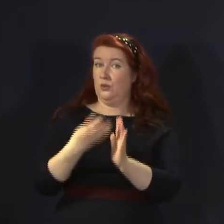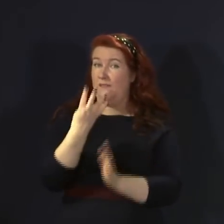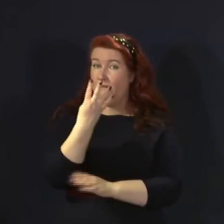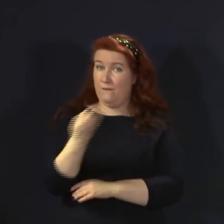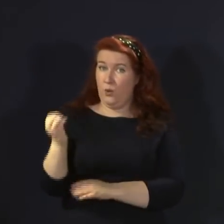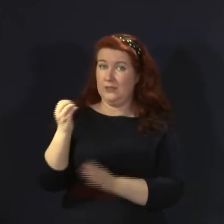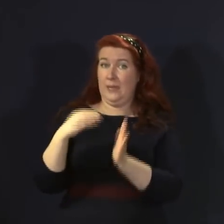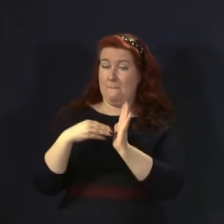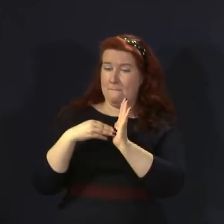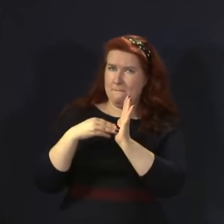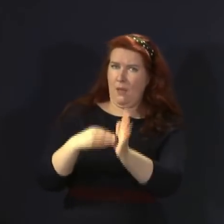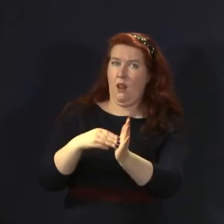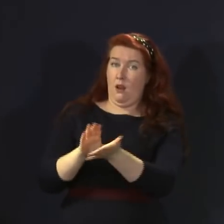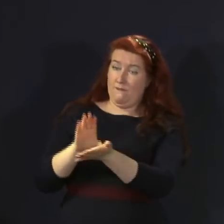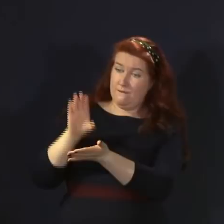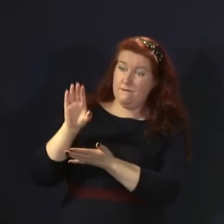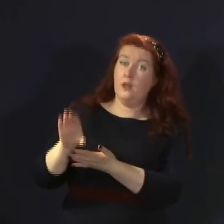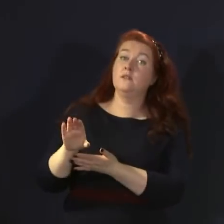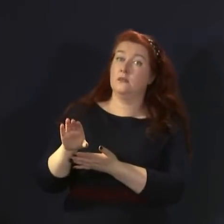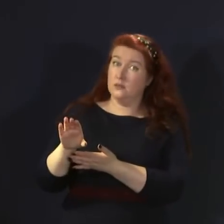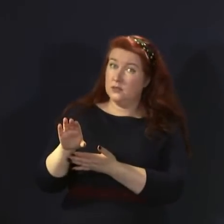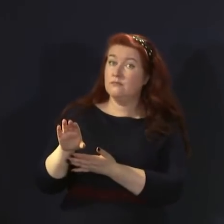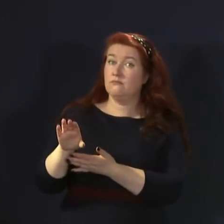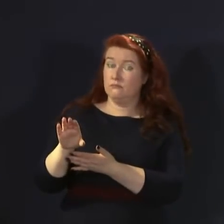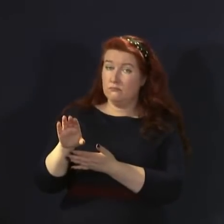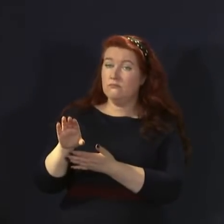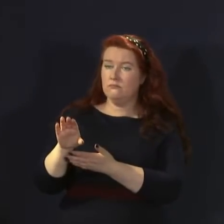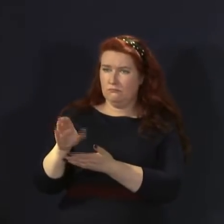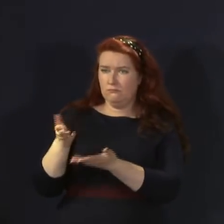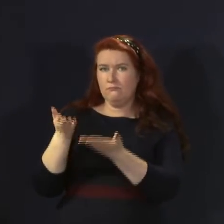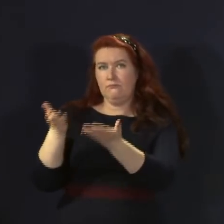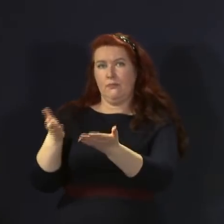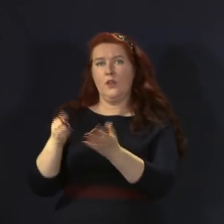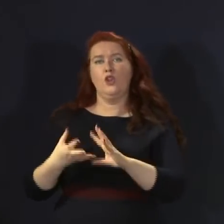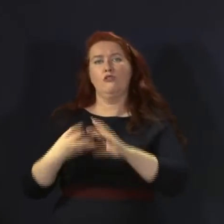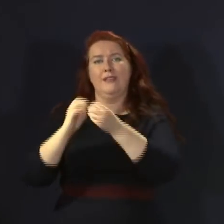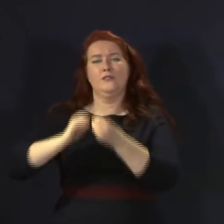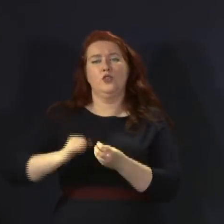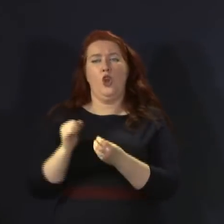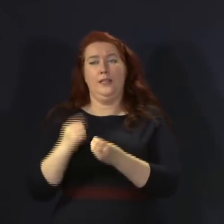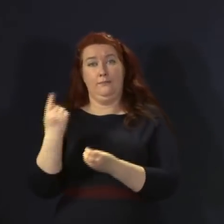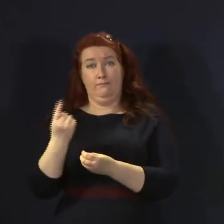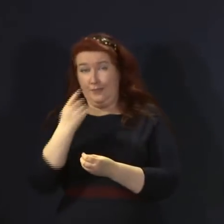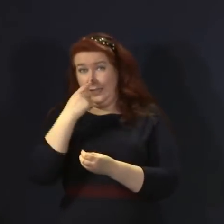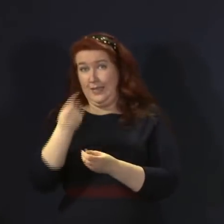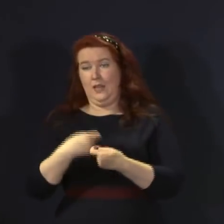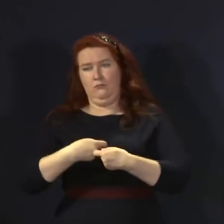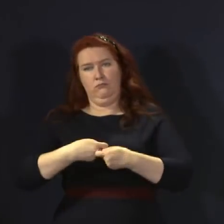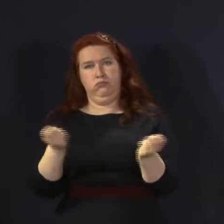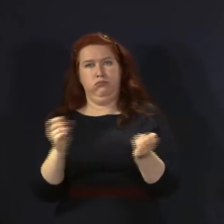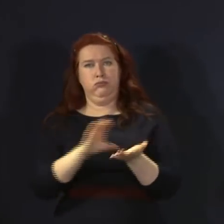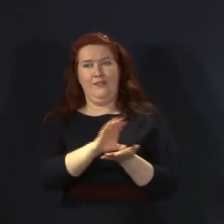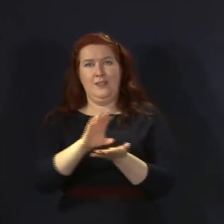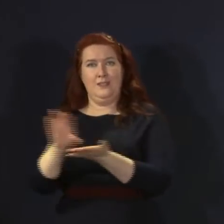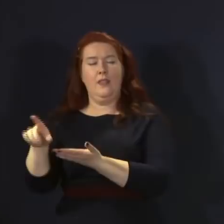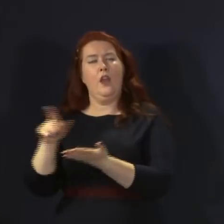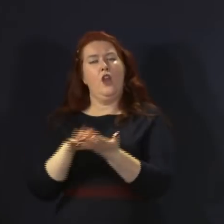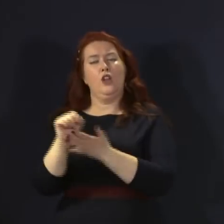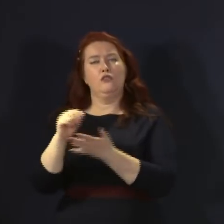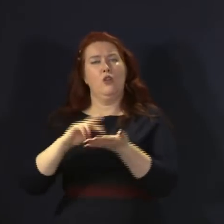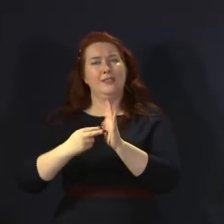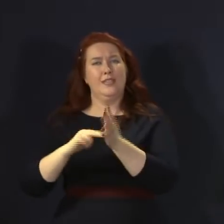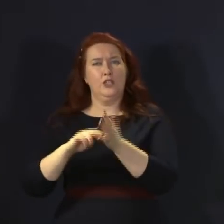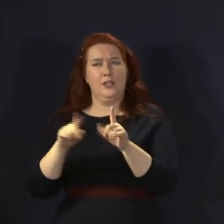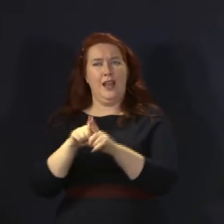£40 million of funding, which is going to allow Creative Scotland to run a second round of the Cultural Organisations